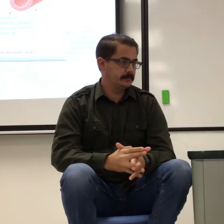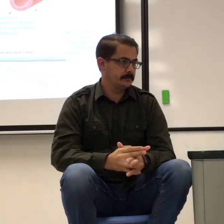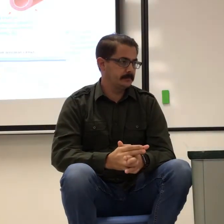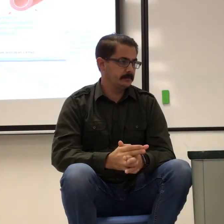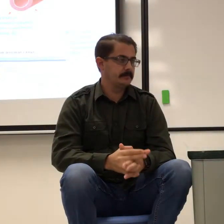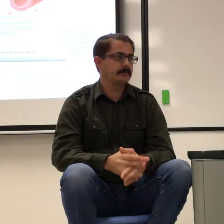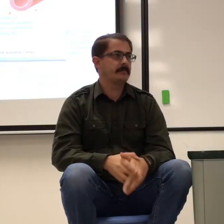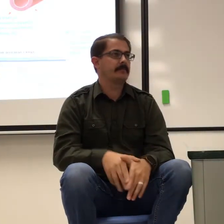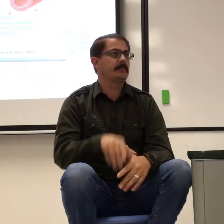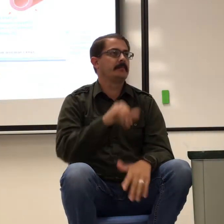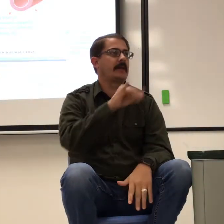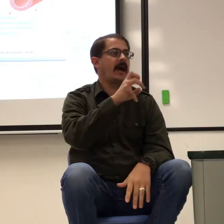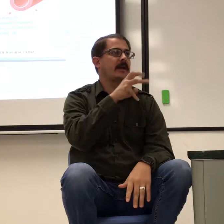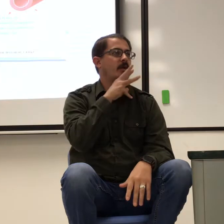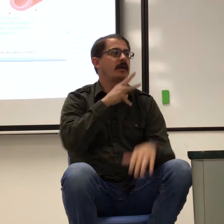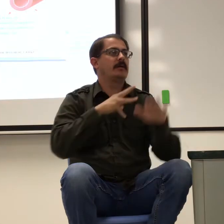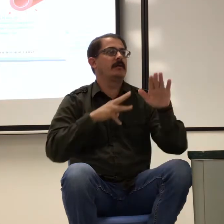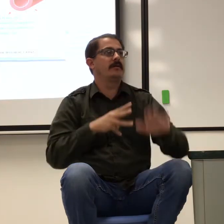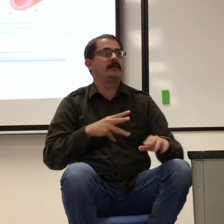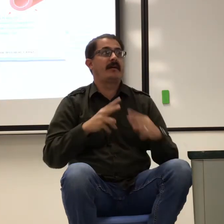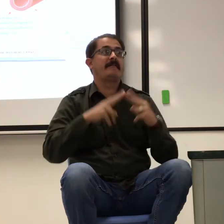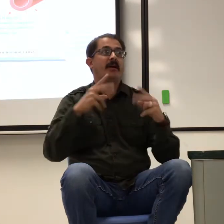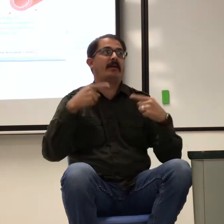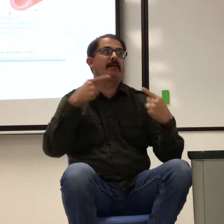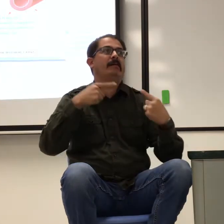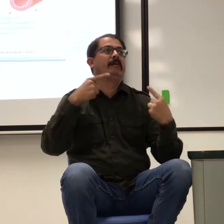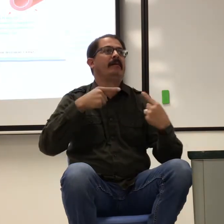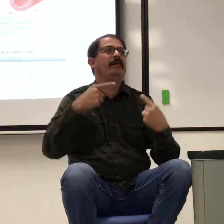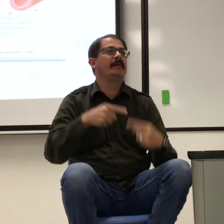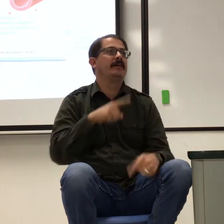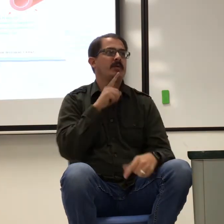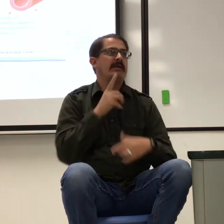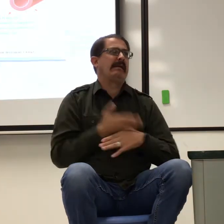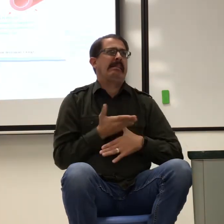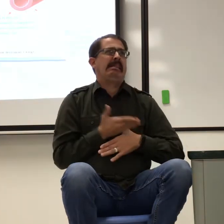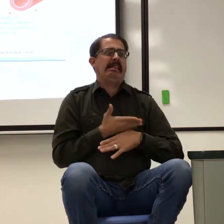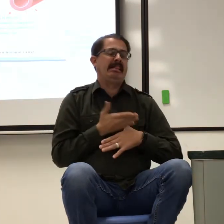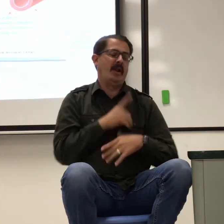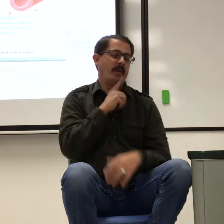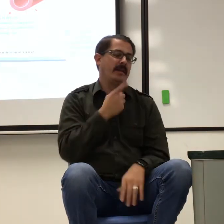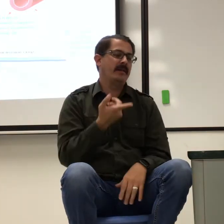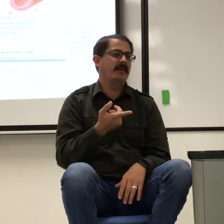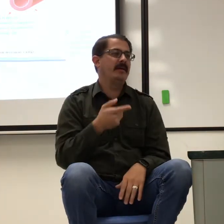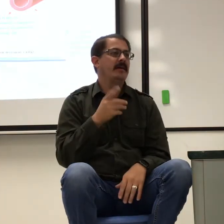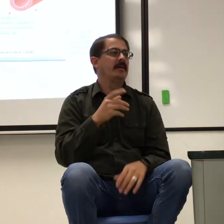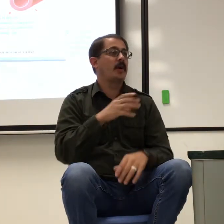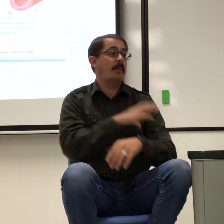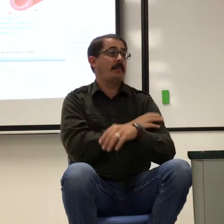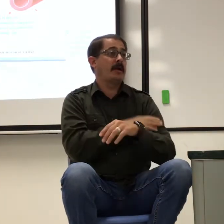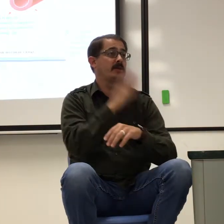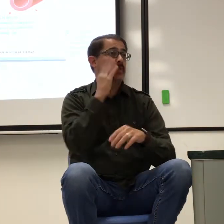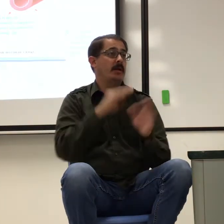Submerge your hand in cold water. It's very painful. It's a noxious stimuli. Blood pressure will get out of whack.